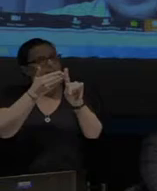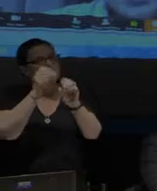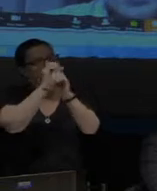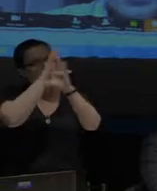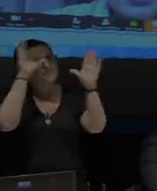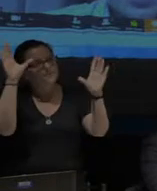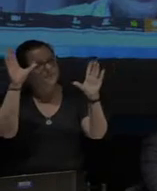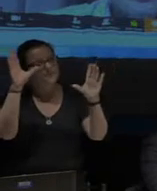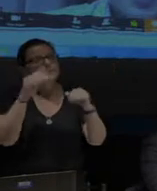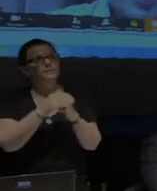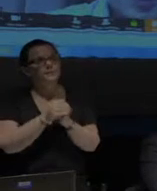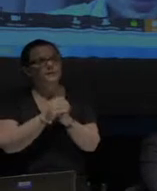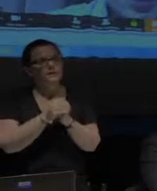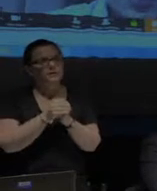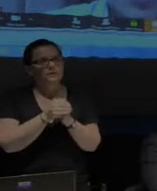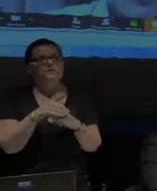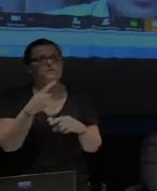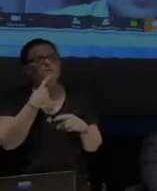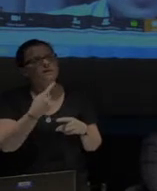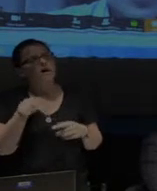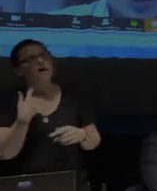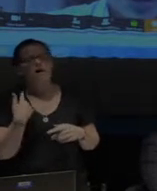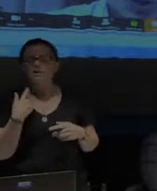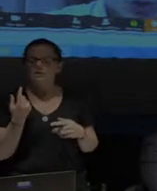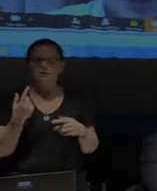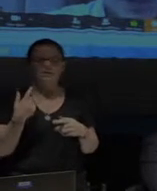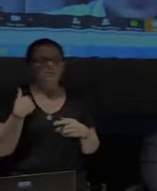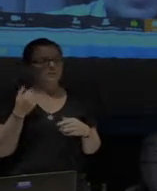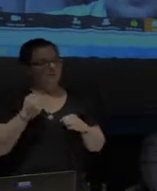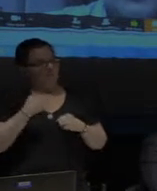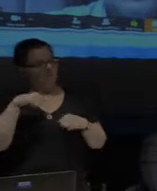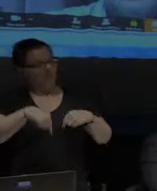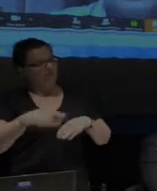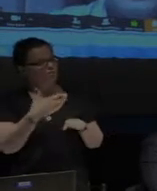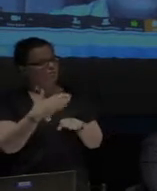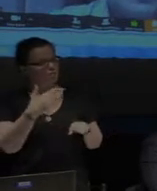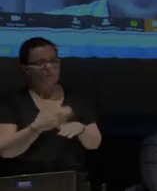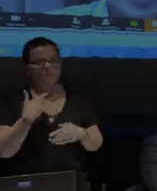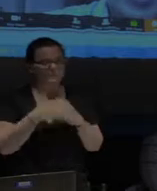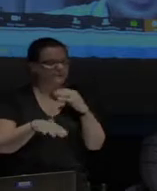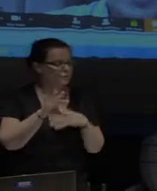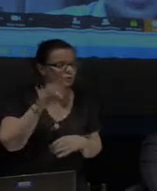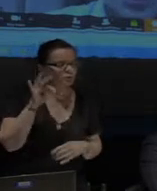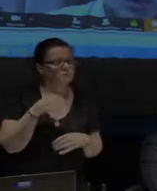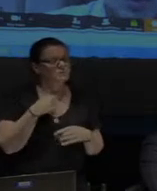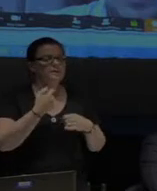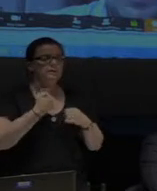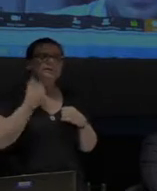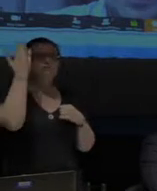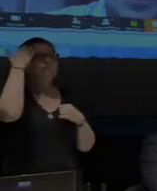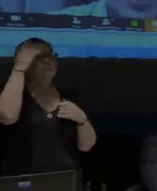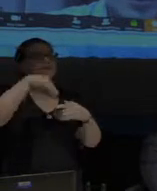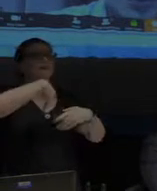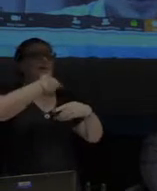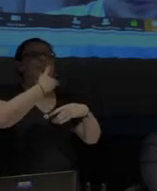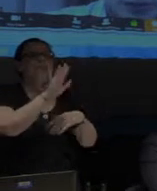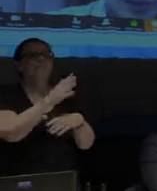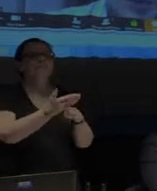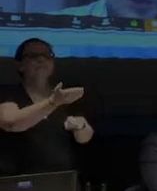Sentences like, I've ended up in this career, I've never really chosen it. I left my dream in the drawer many years